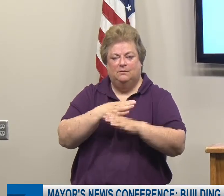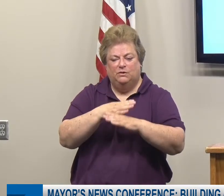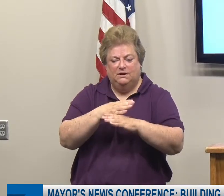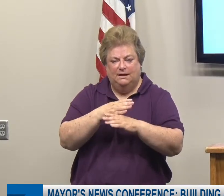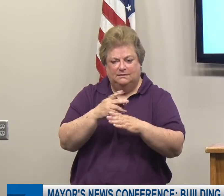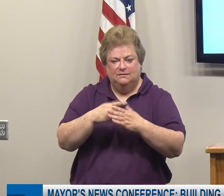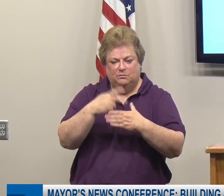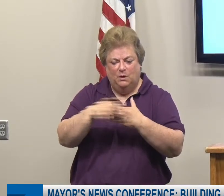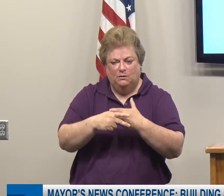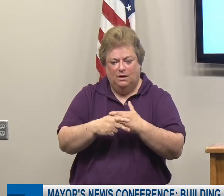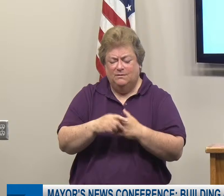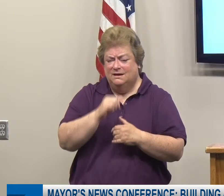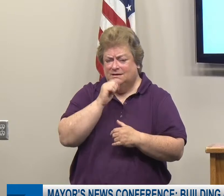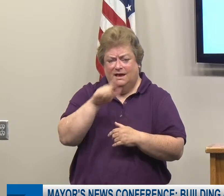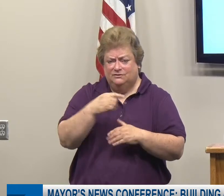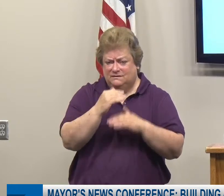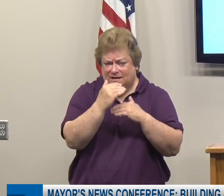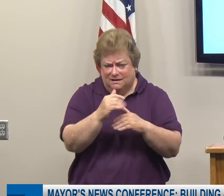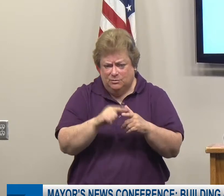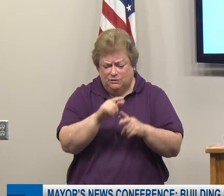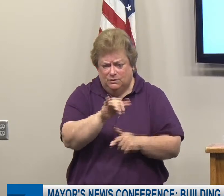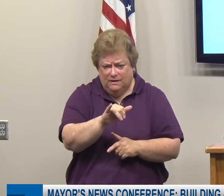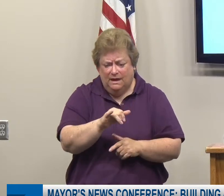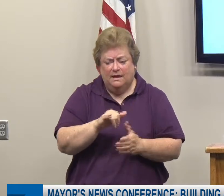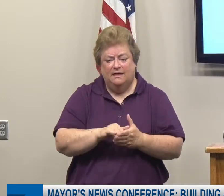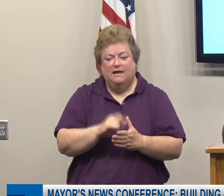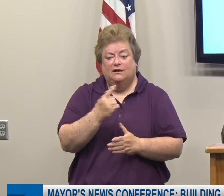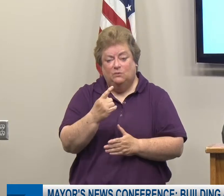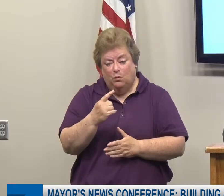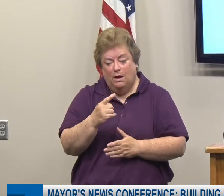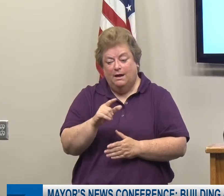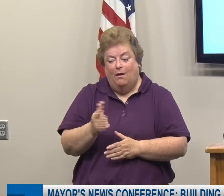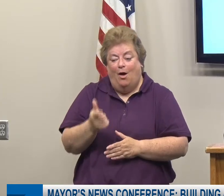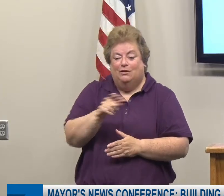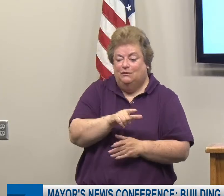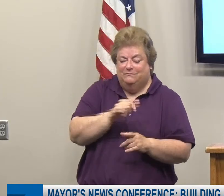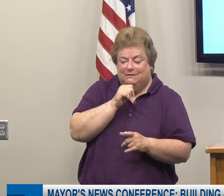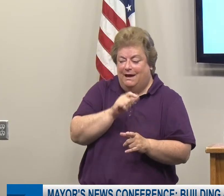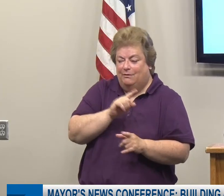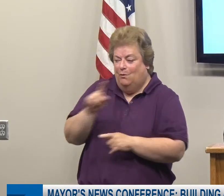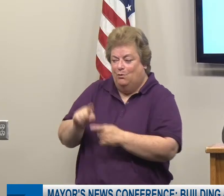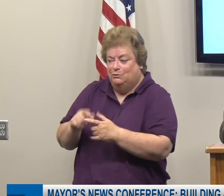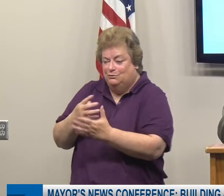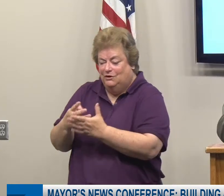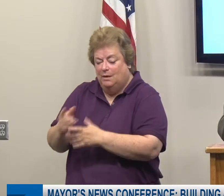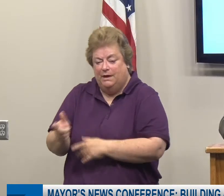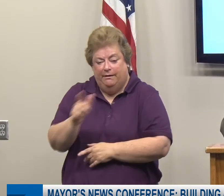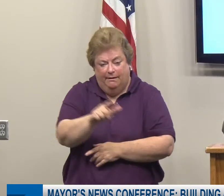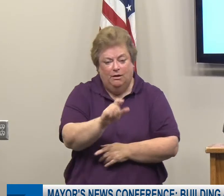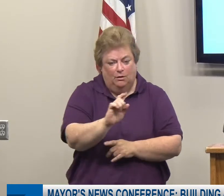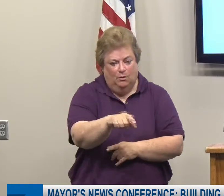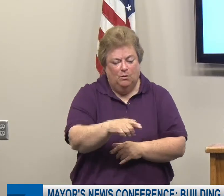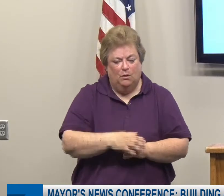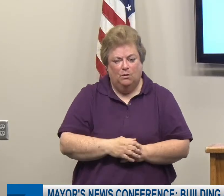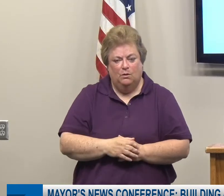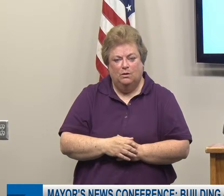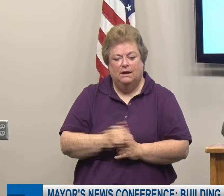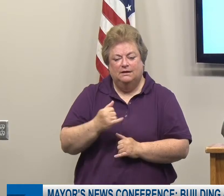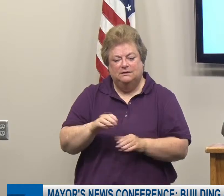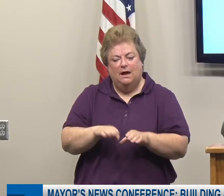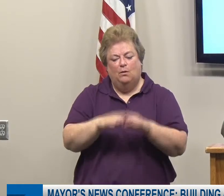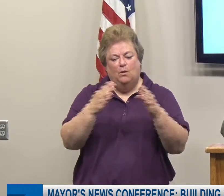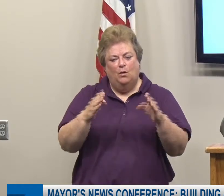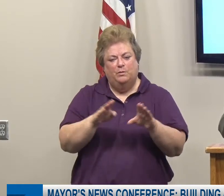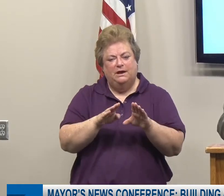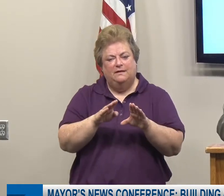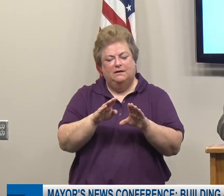limited to that. While that is an alternative to jail and one that we seek out whenever we can, it is opening the door